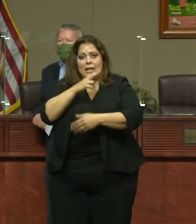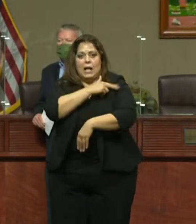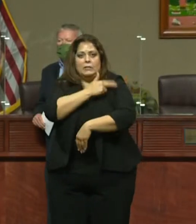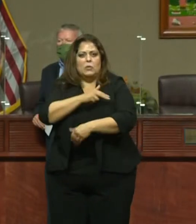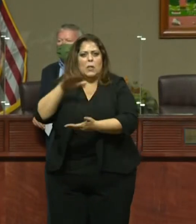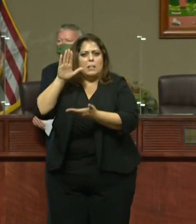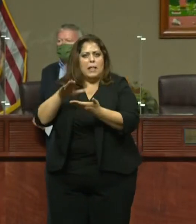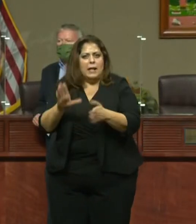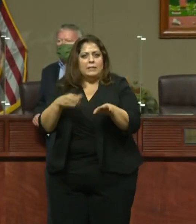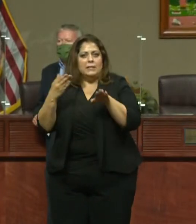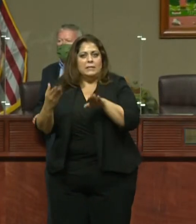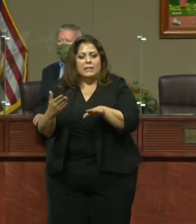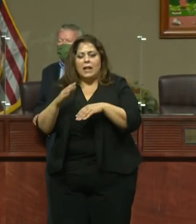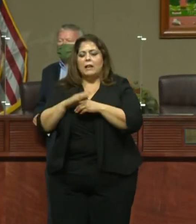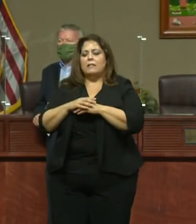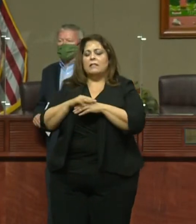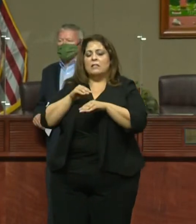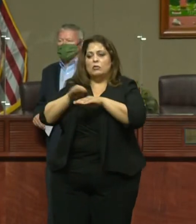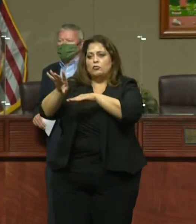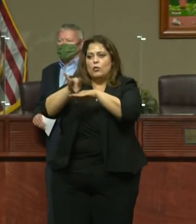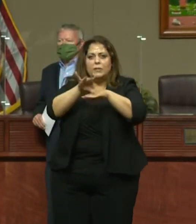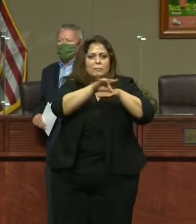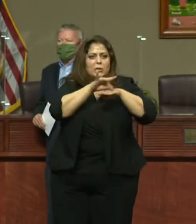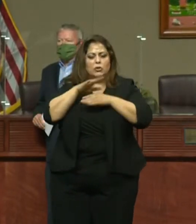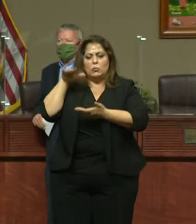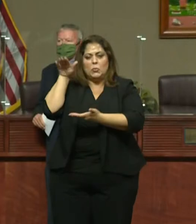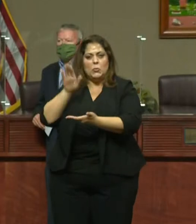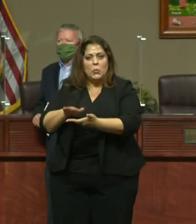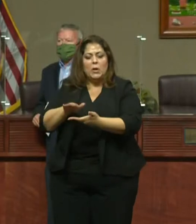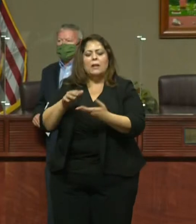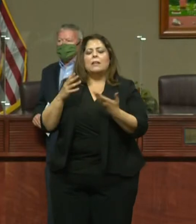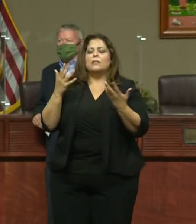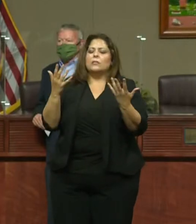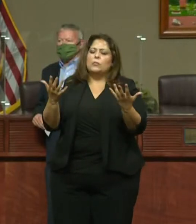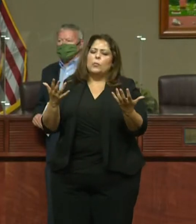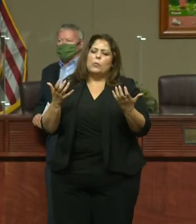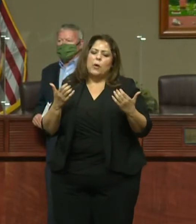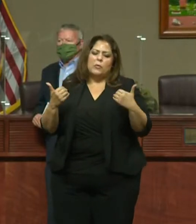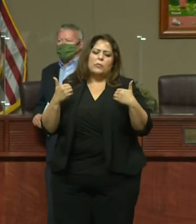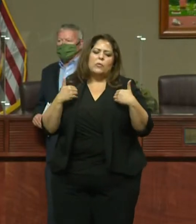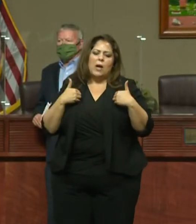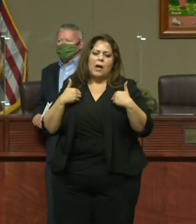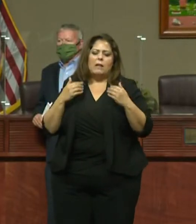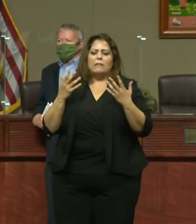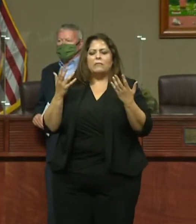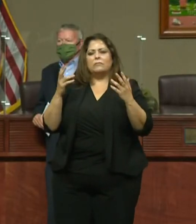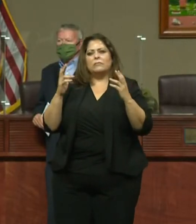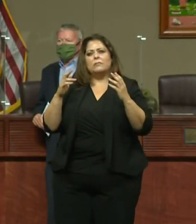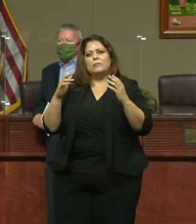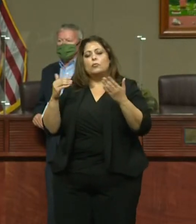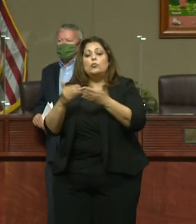in transmission so that we can get back to our new normal or pre-pandemic times.